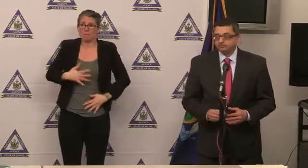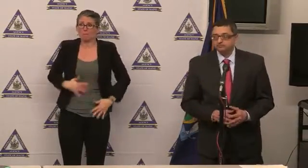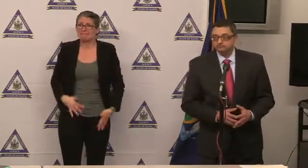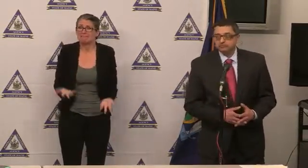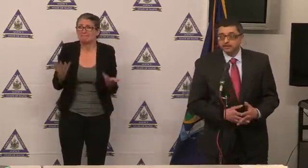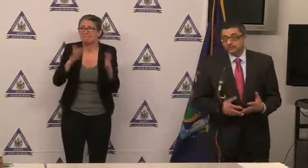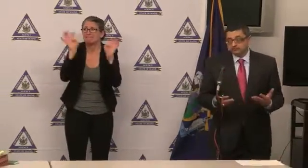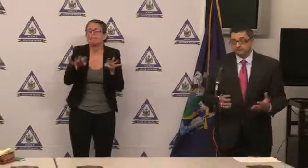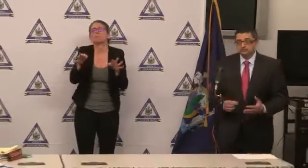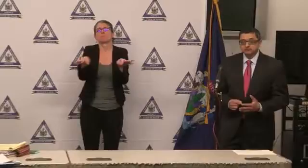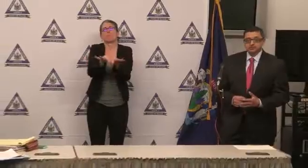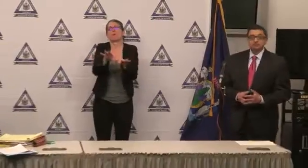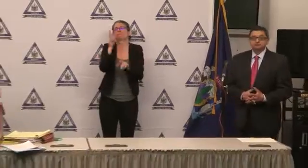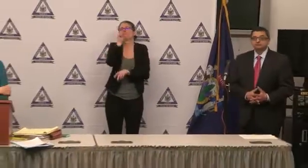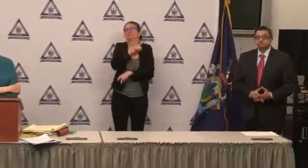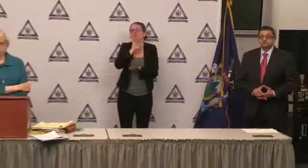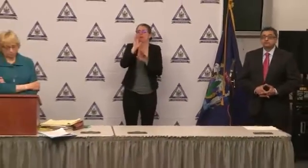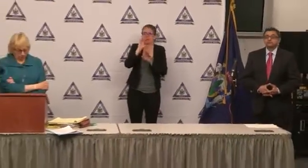absence. And The